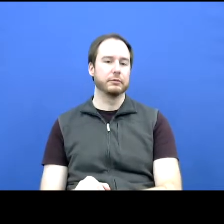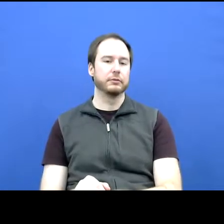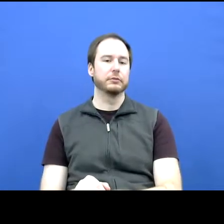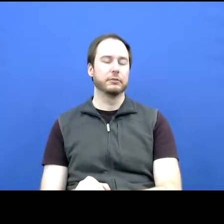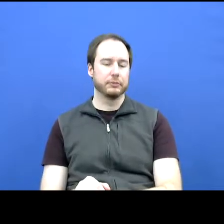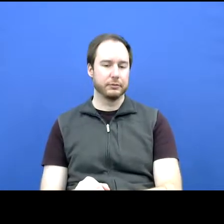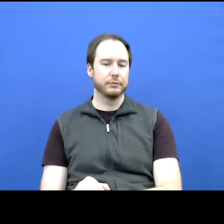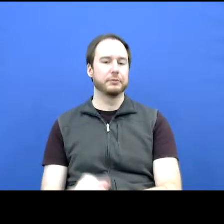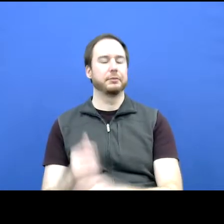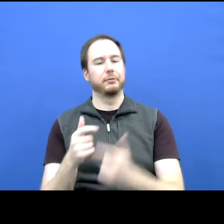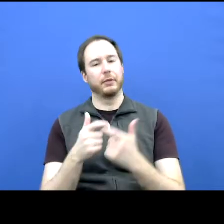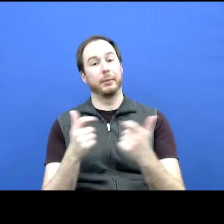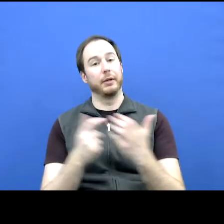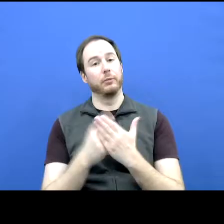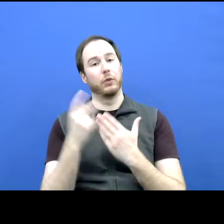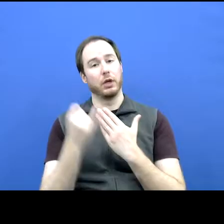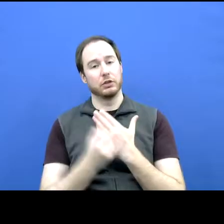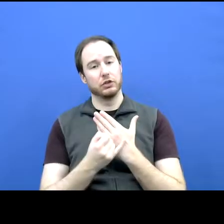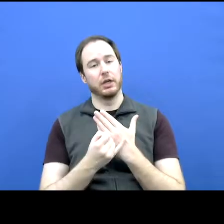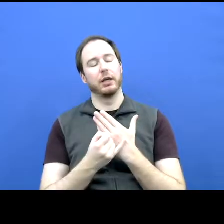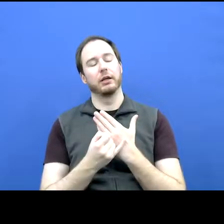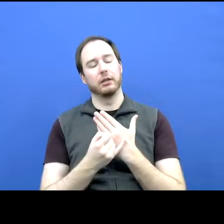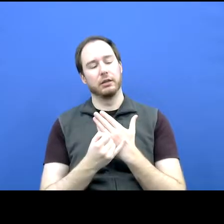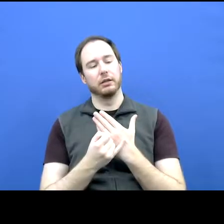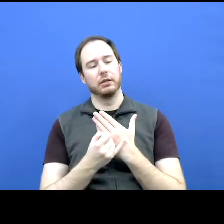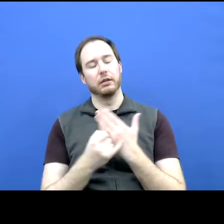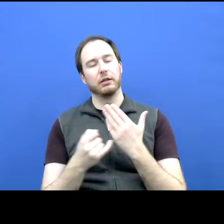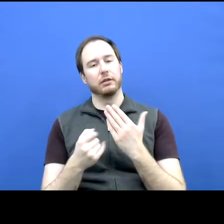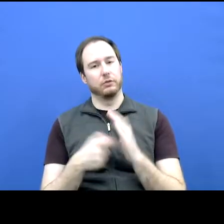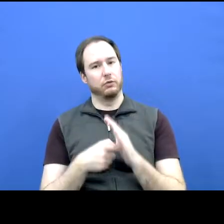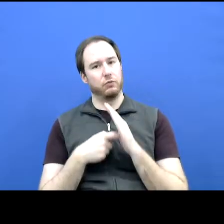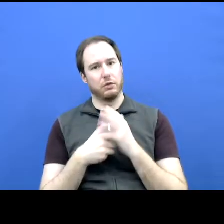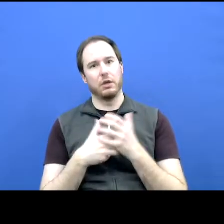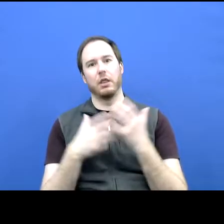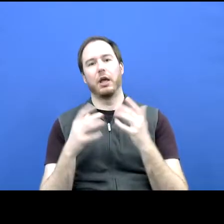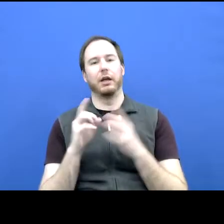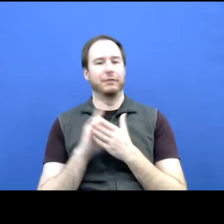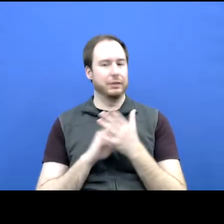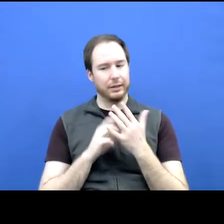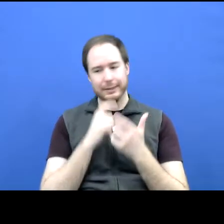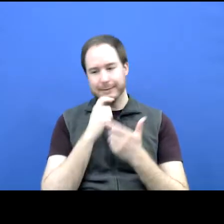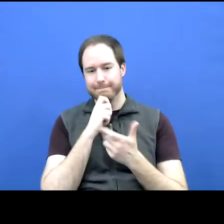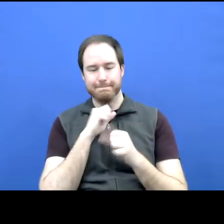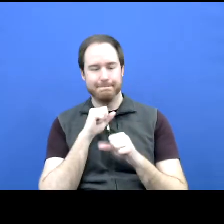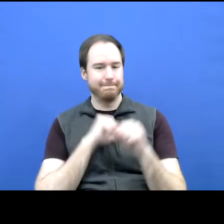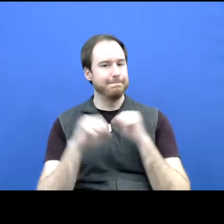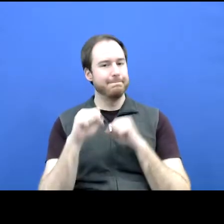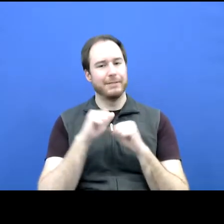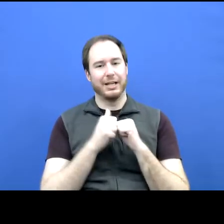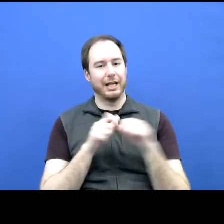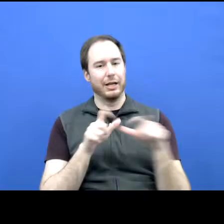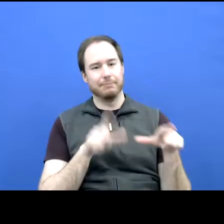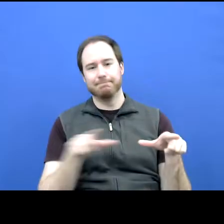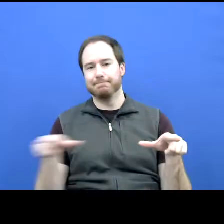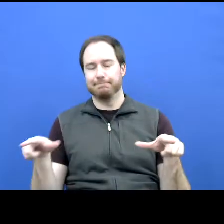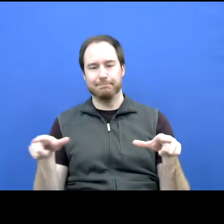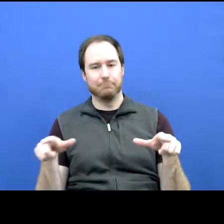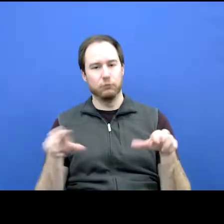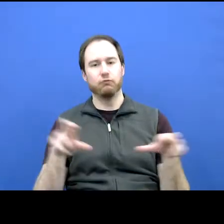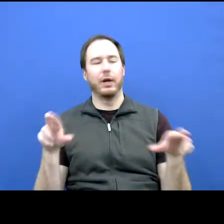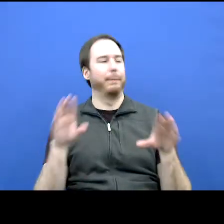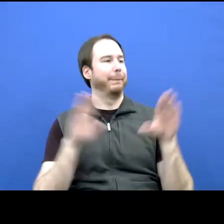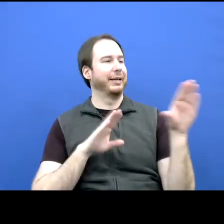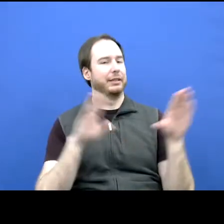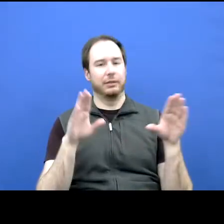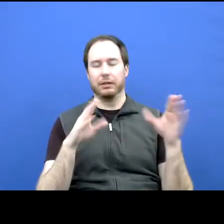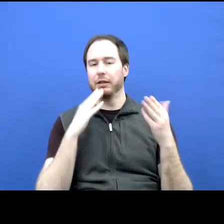it's a major project and required a lot of design work to put the stuff to be able to go out to bid. So thanks